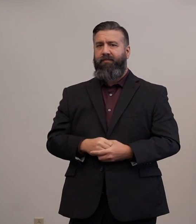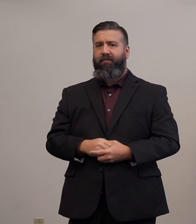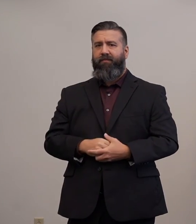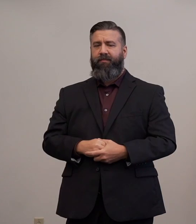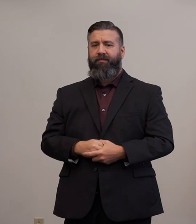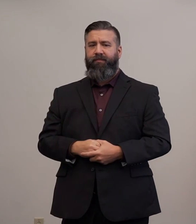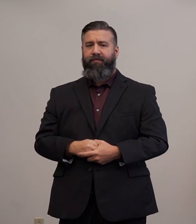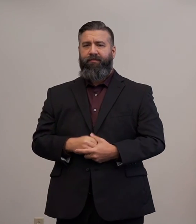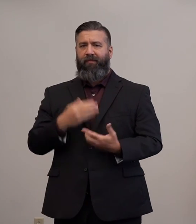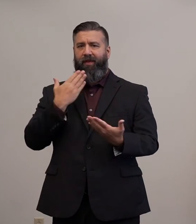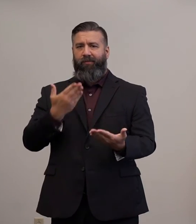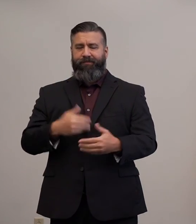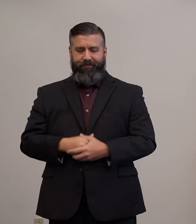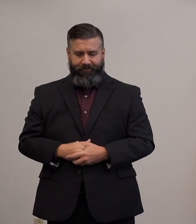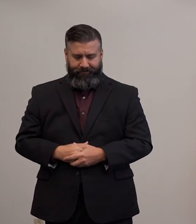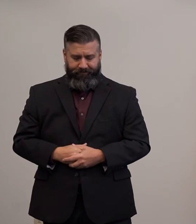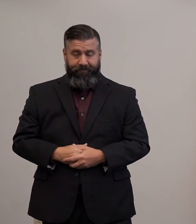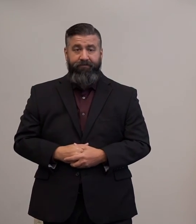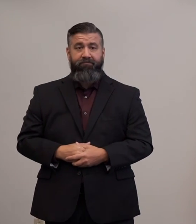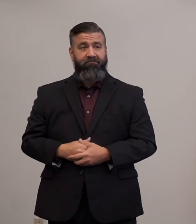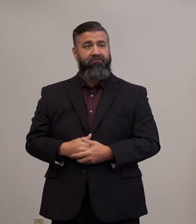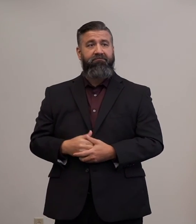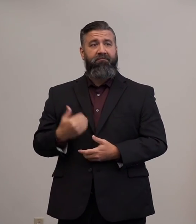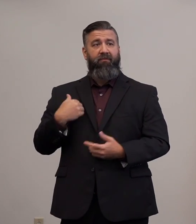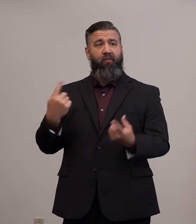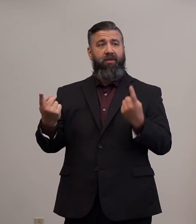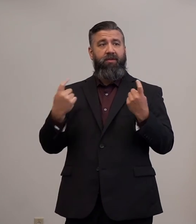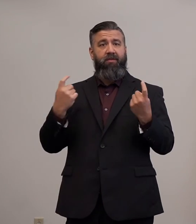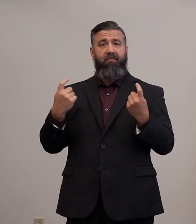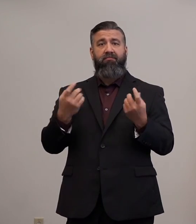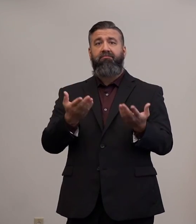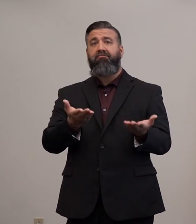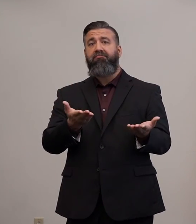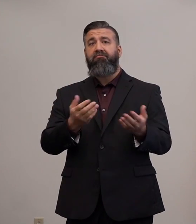Thanks. I'd be glad to answer any questions.